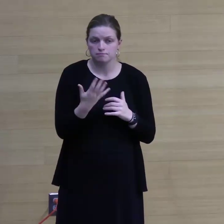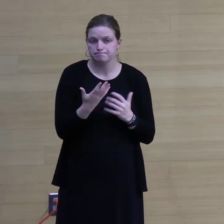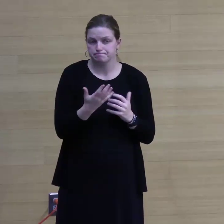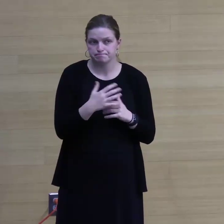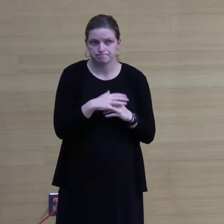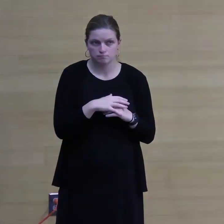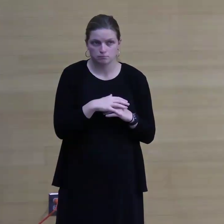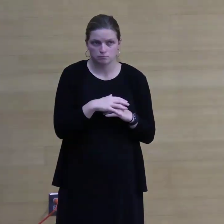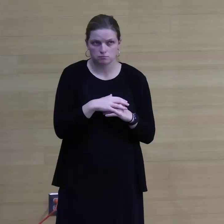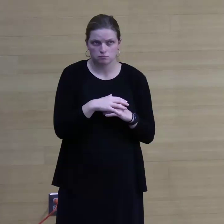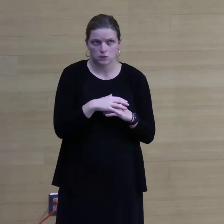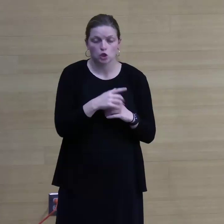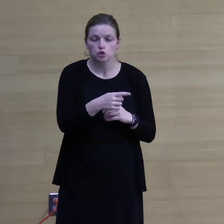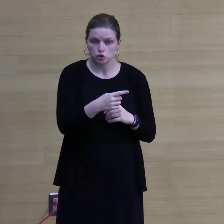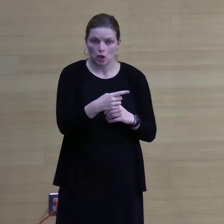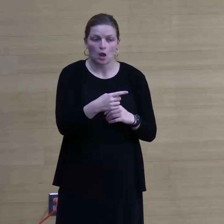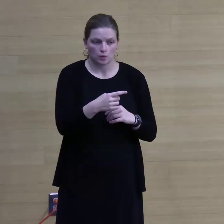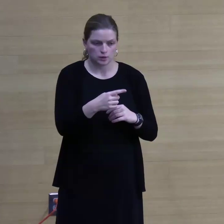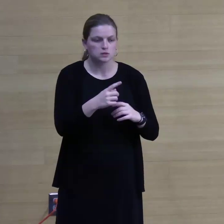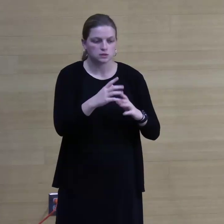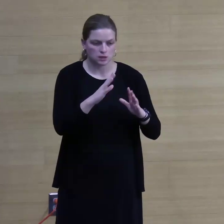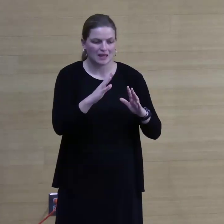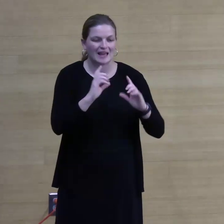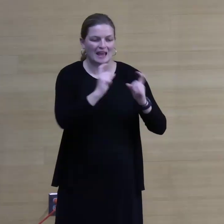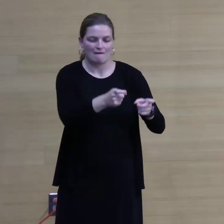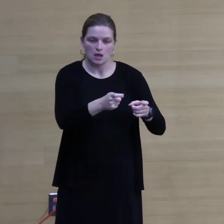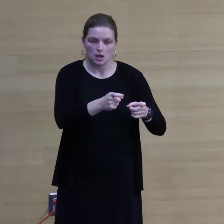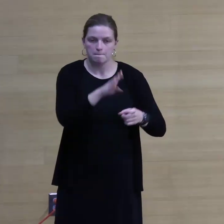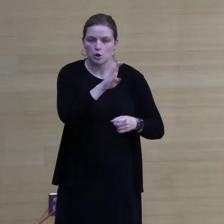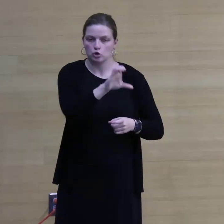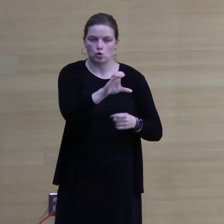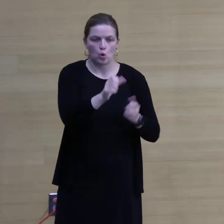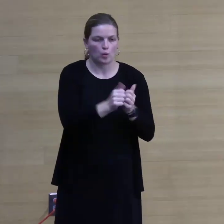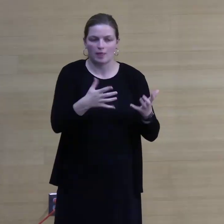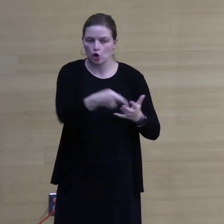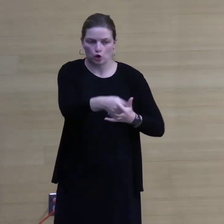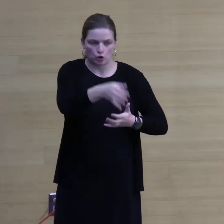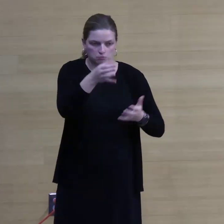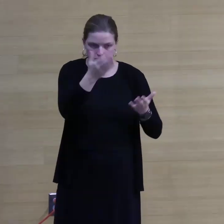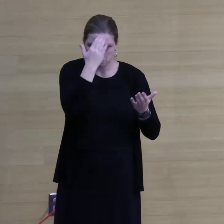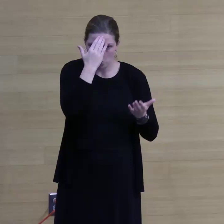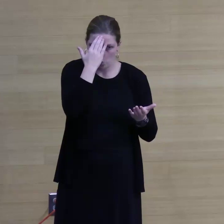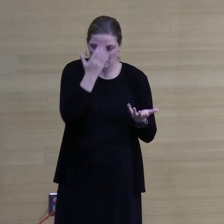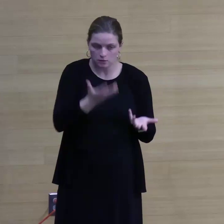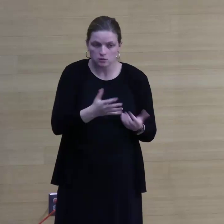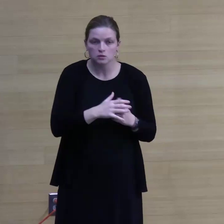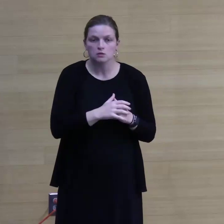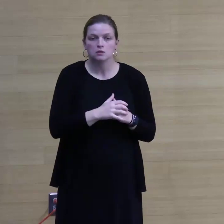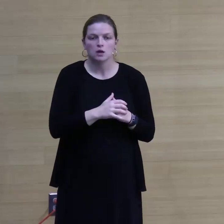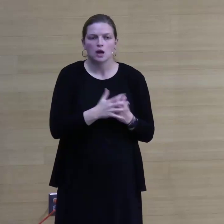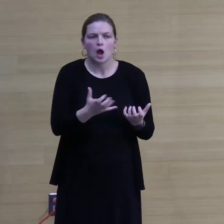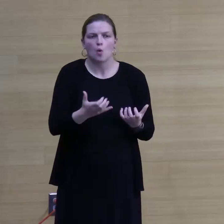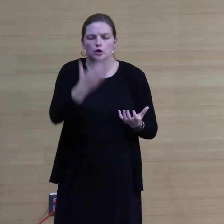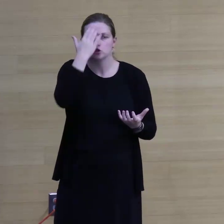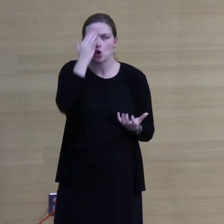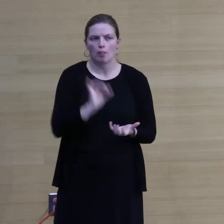family planning methods without her knowing. And I wanted to